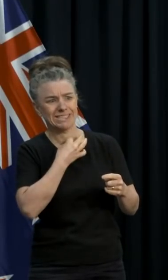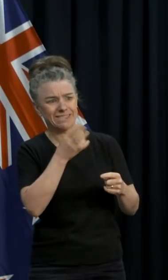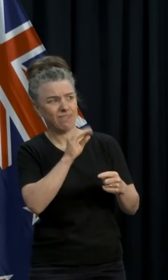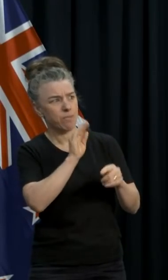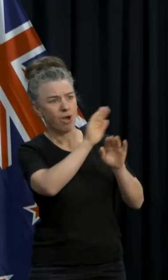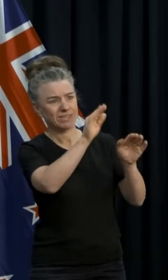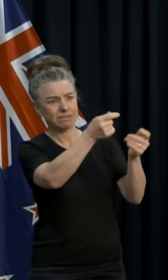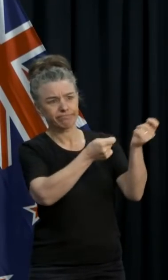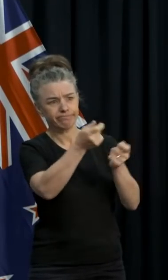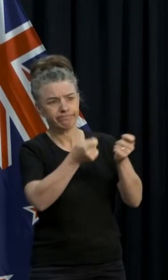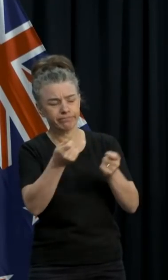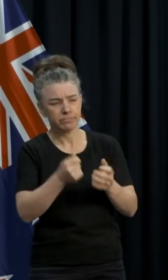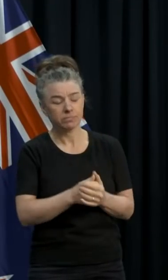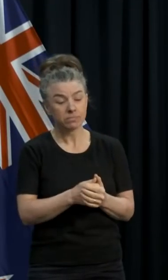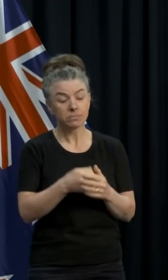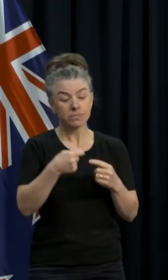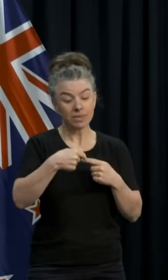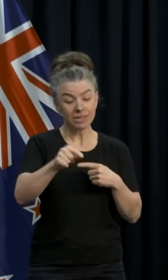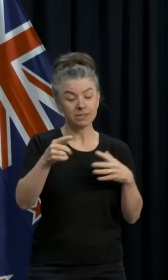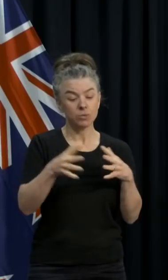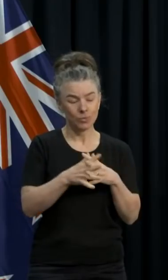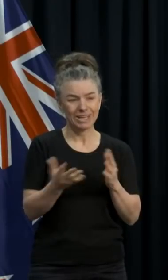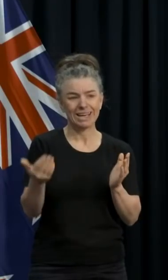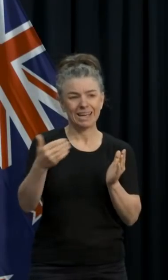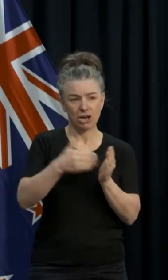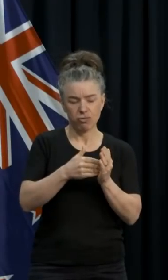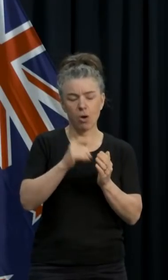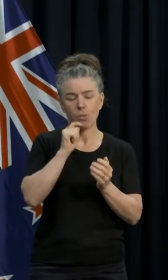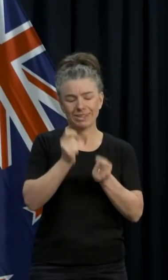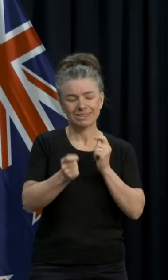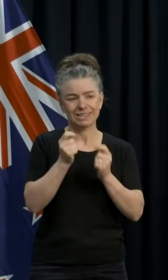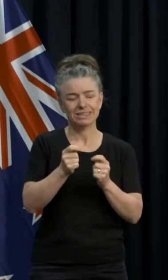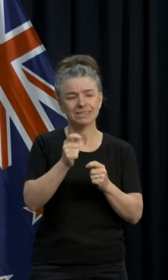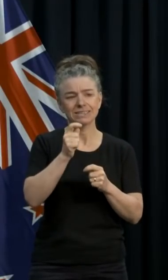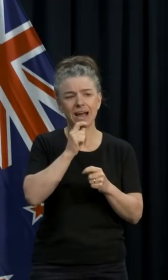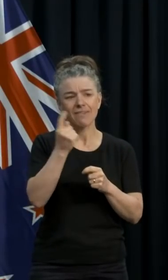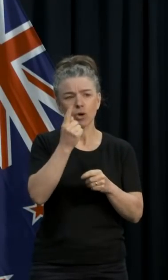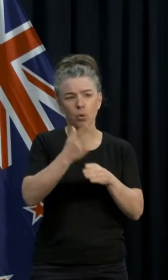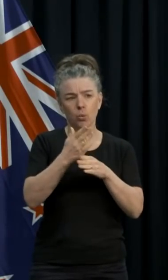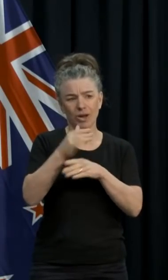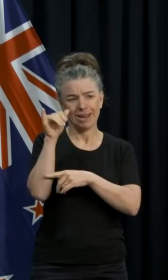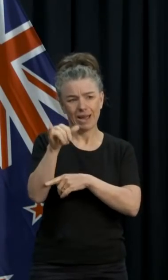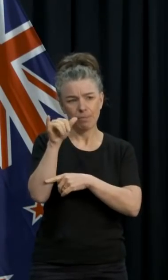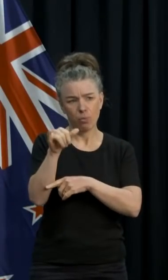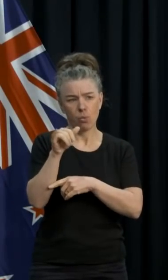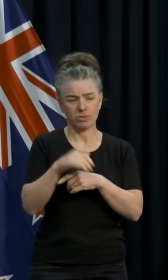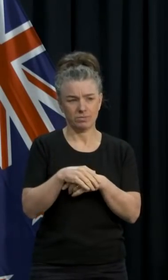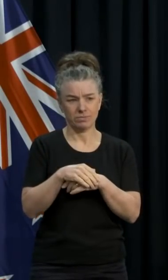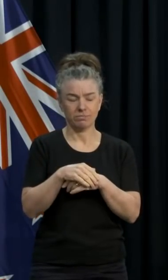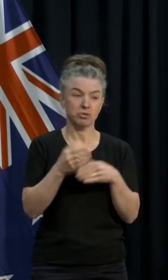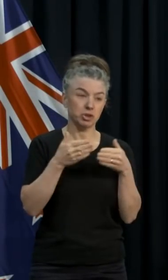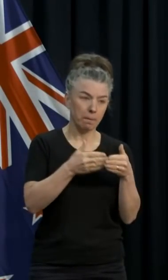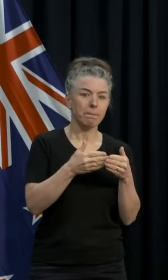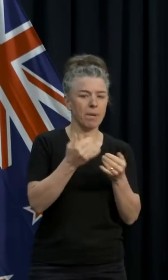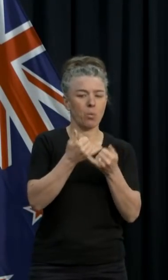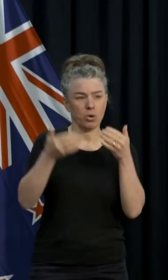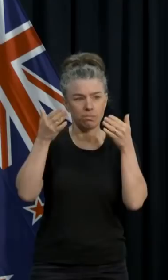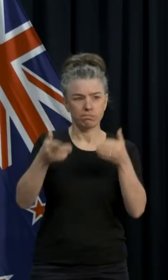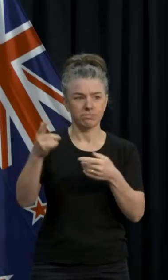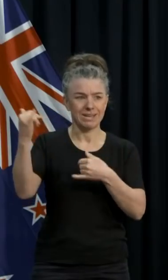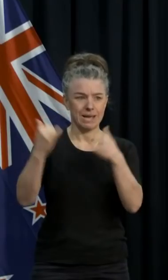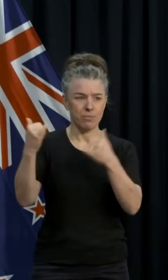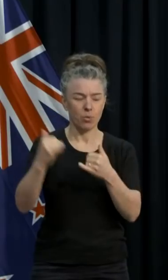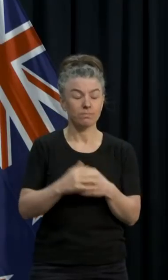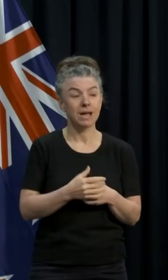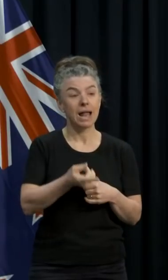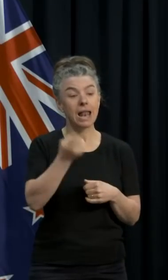will be further rolling that out to include staff working at the border at our airports in particular. So last week, for